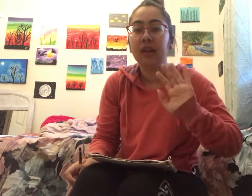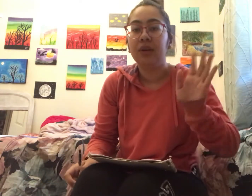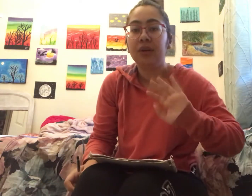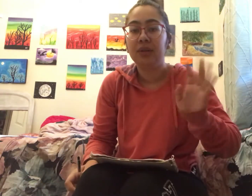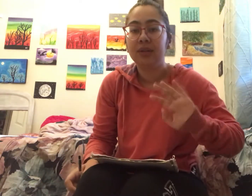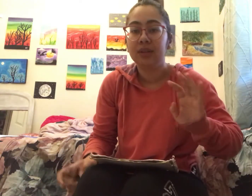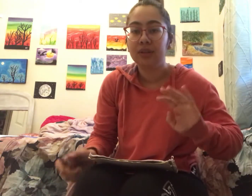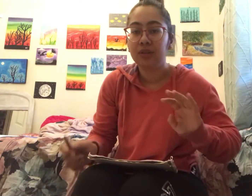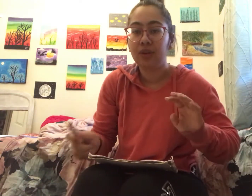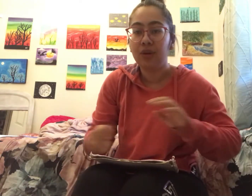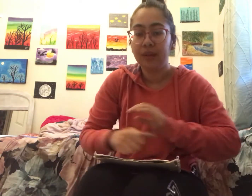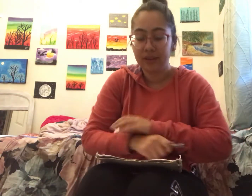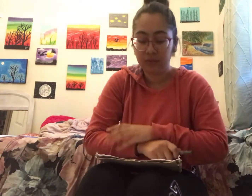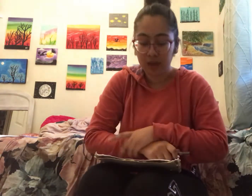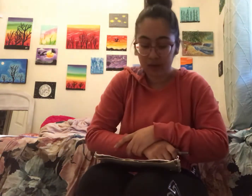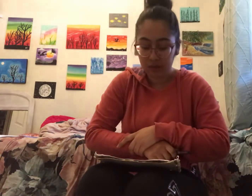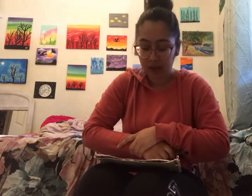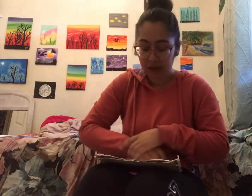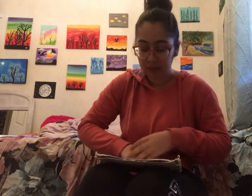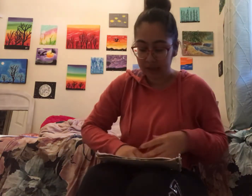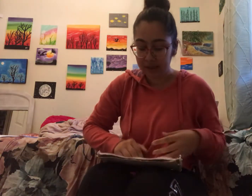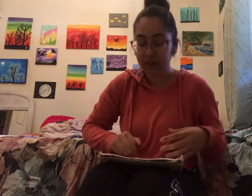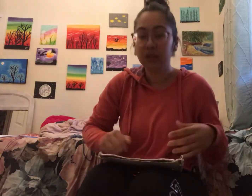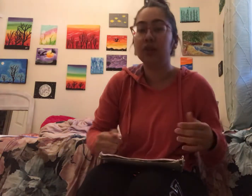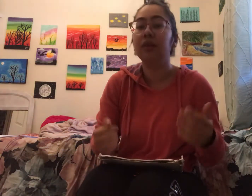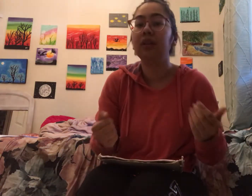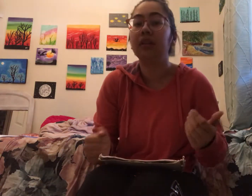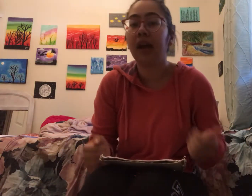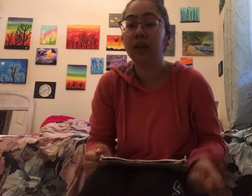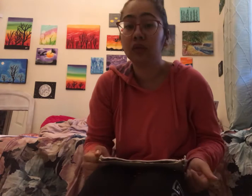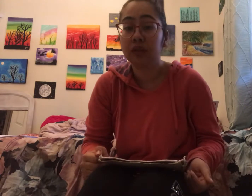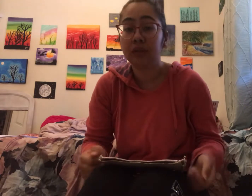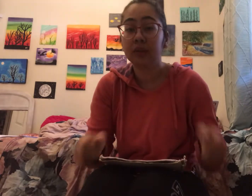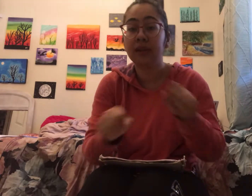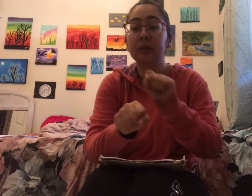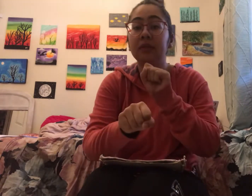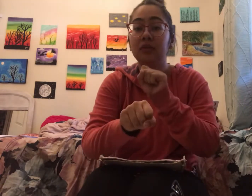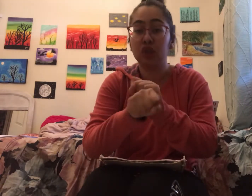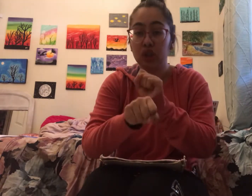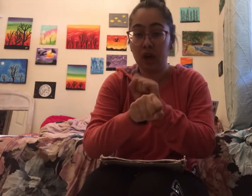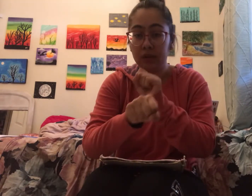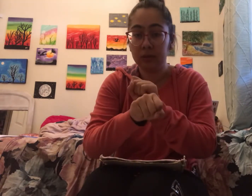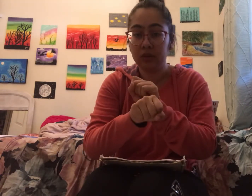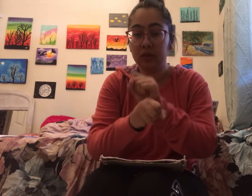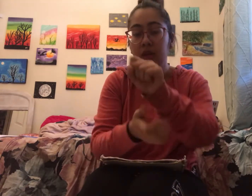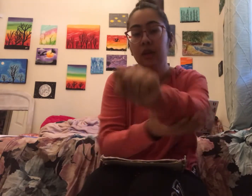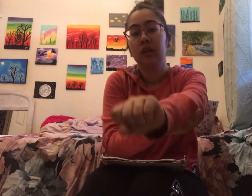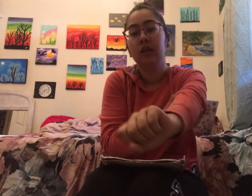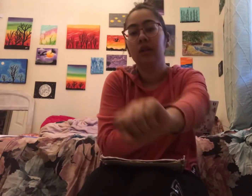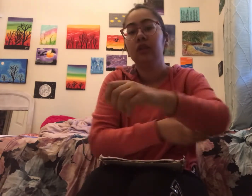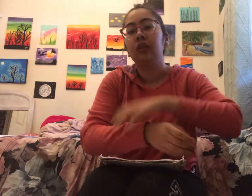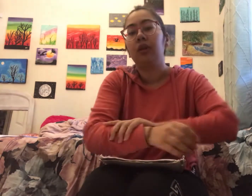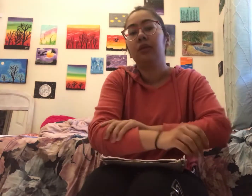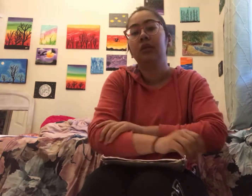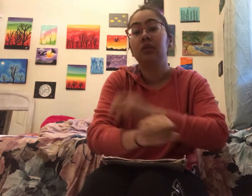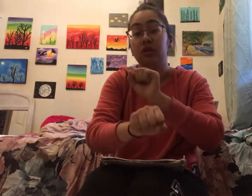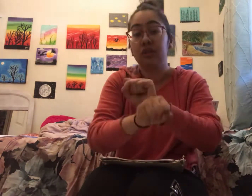Hello! So in this video, I'm gonna teach you the signs for different types of jobs. So,